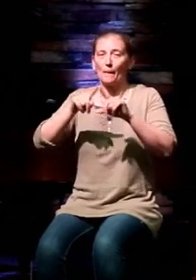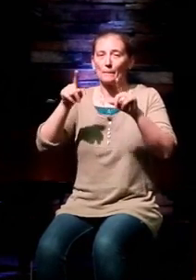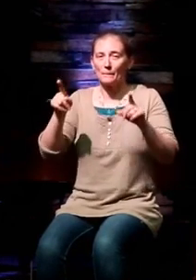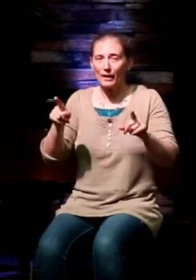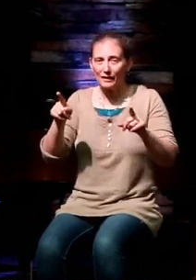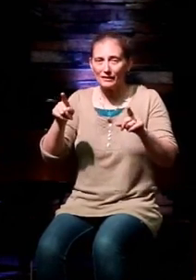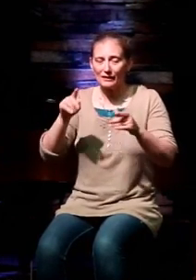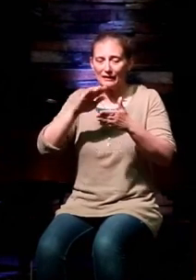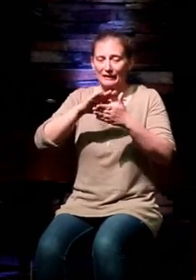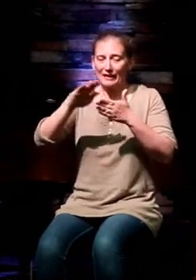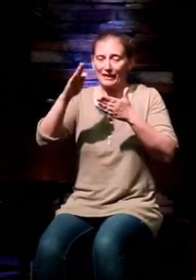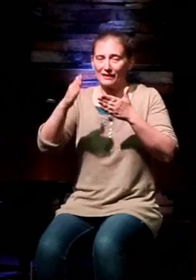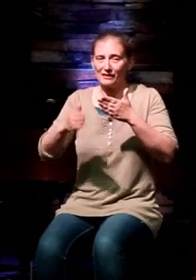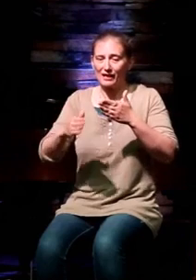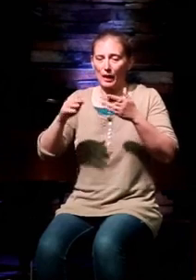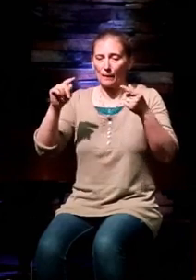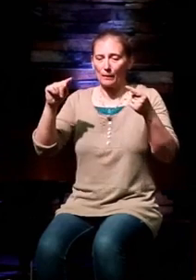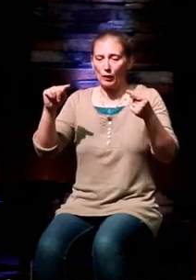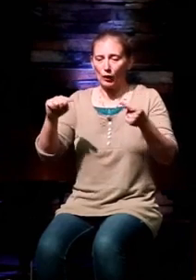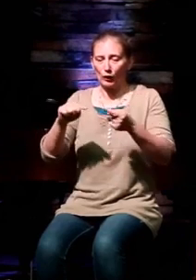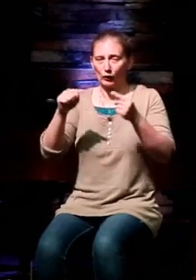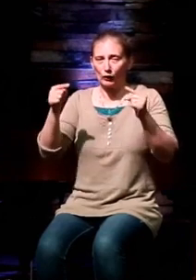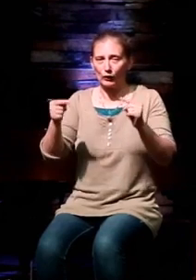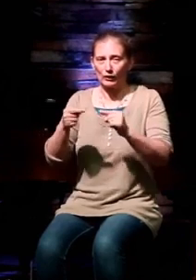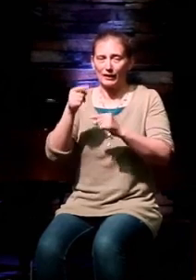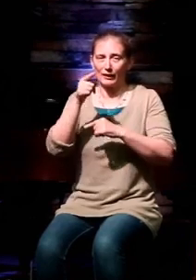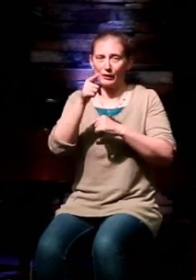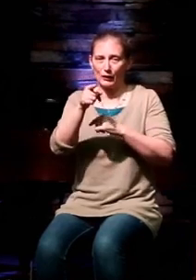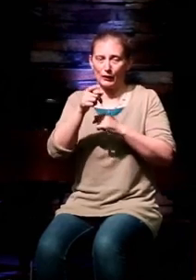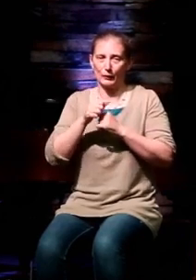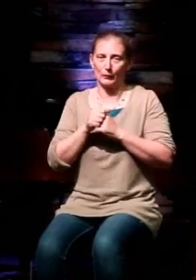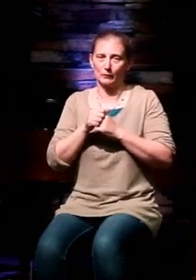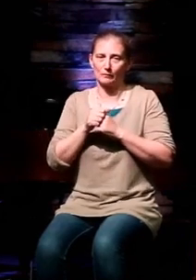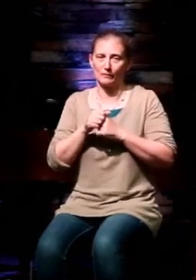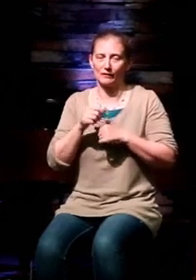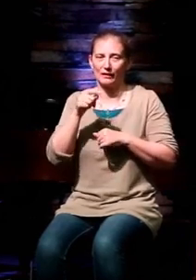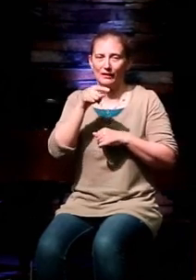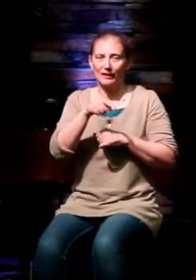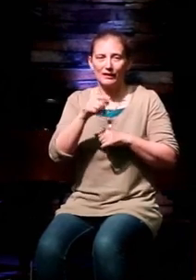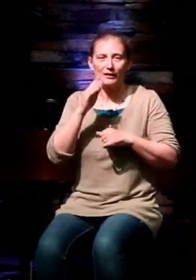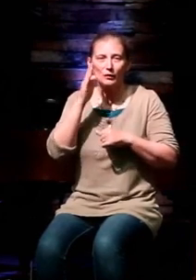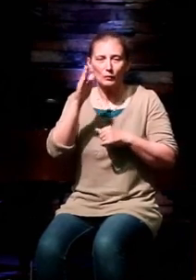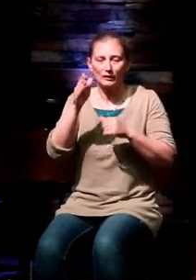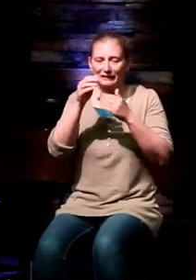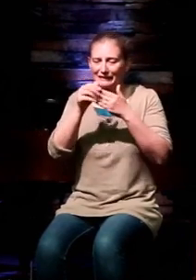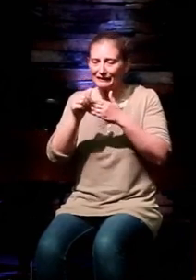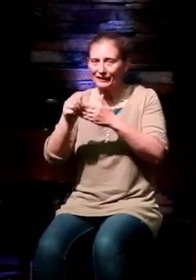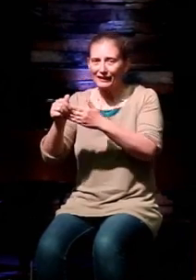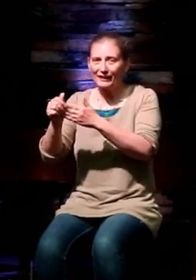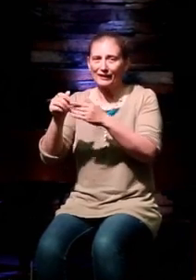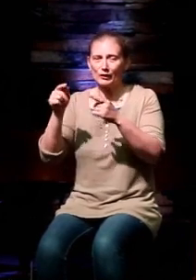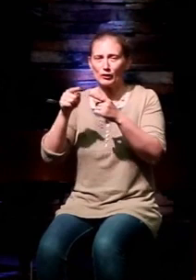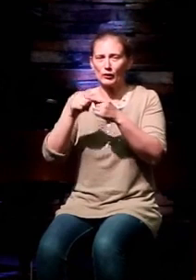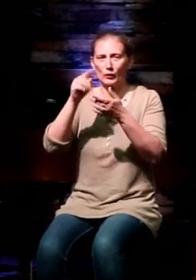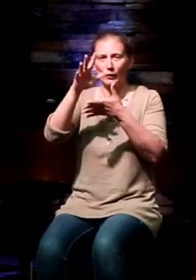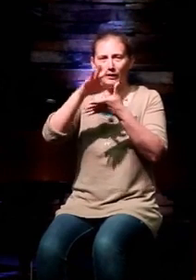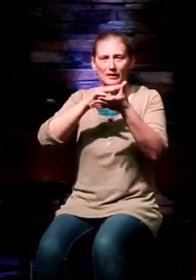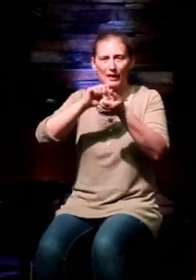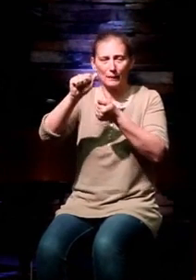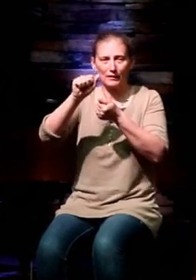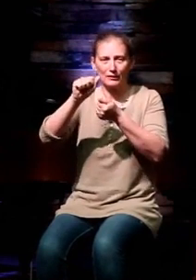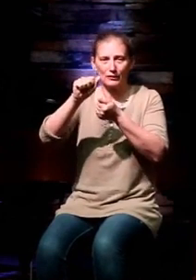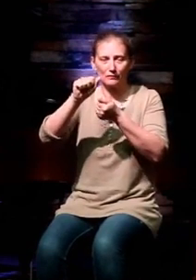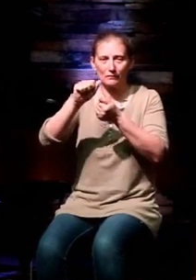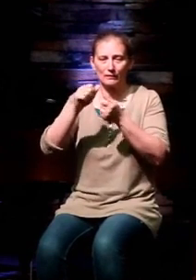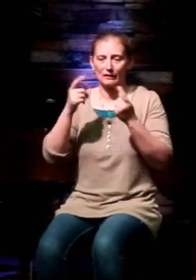Version even tells us that sin can be fun for a season, but it leads to destruction. The truth is, it can be